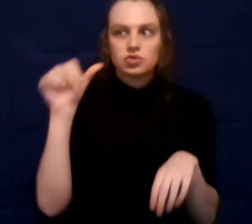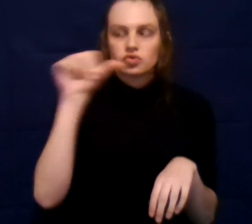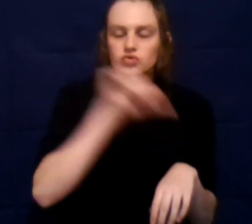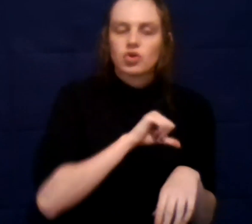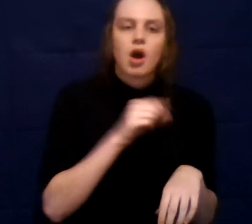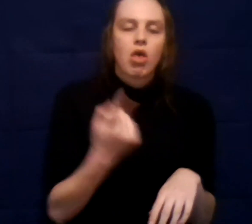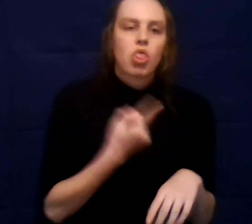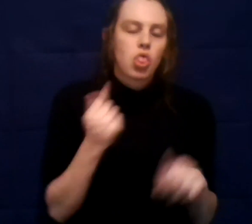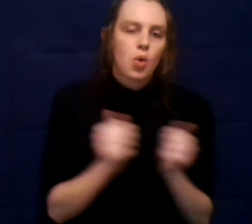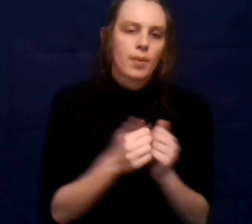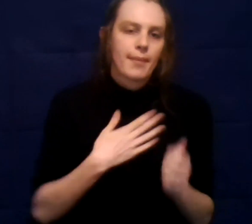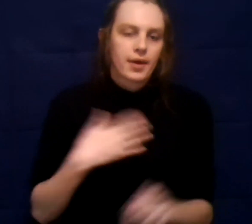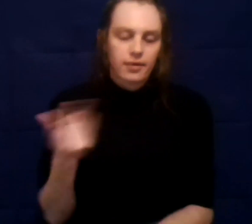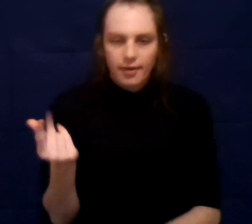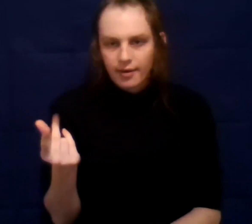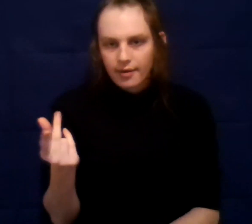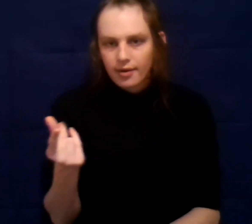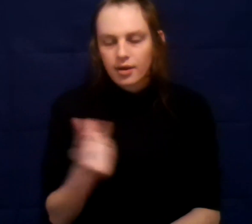Mountains.